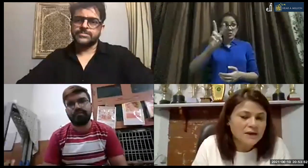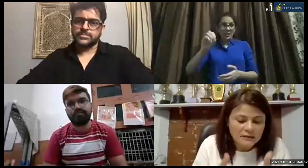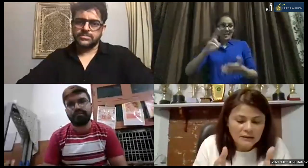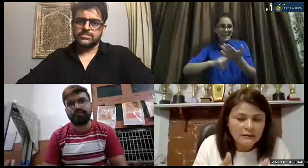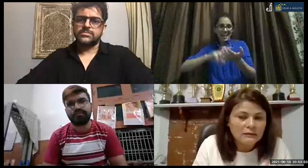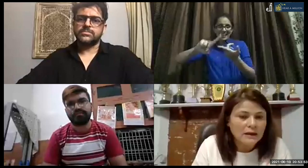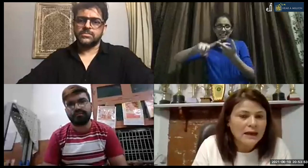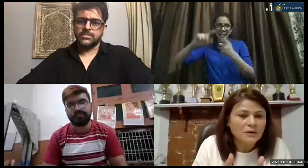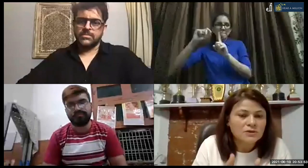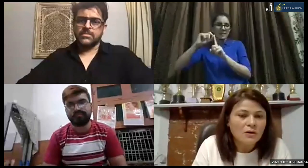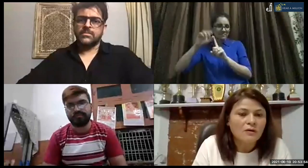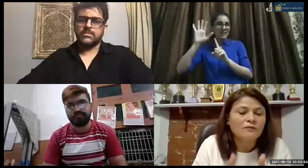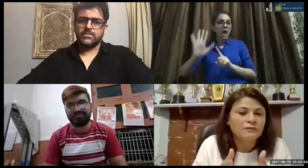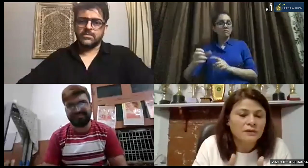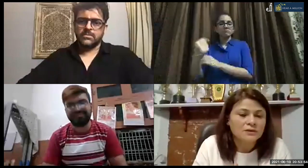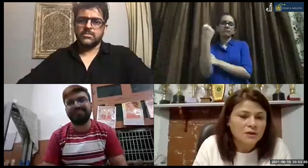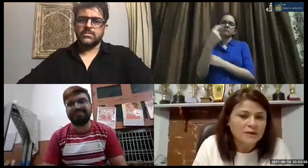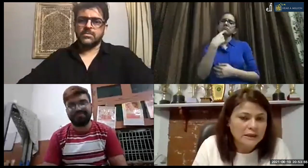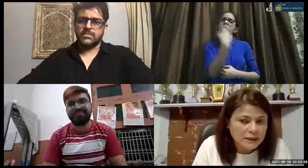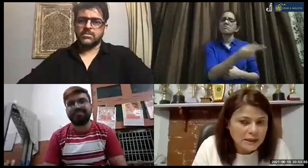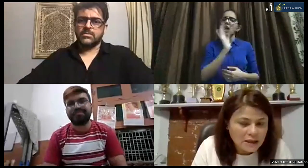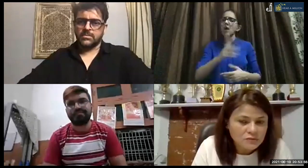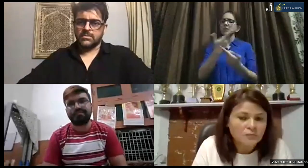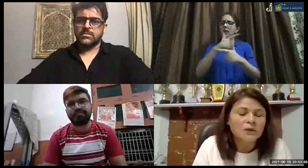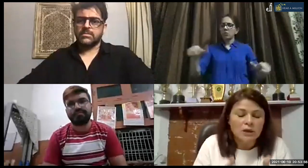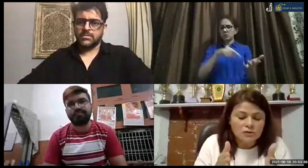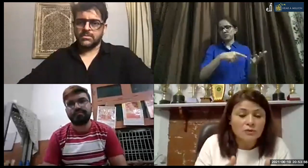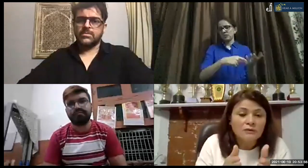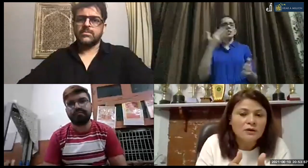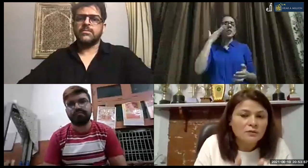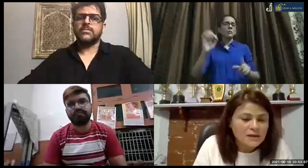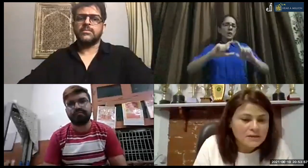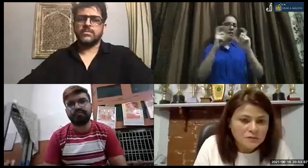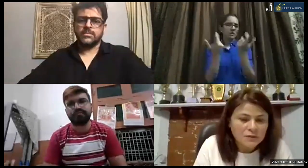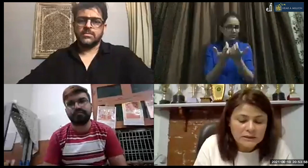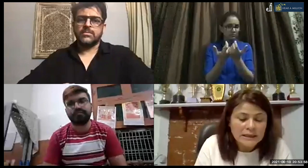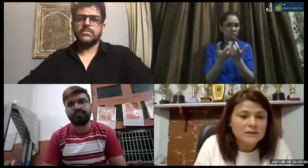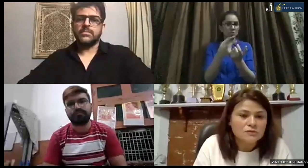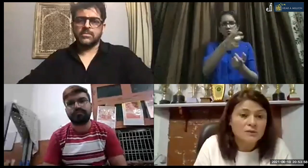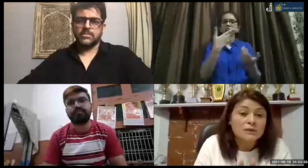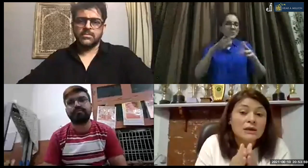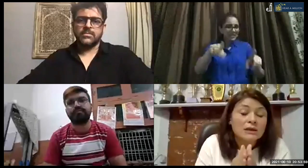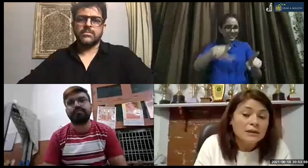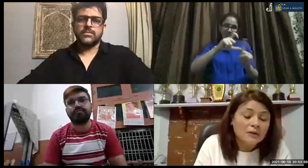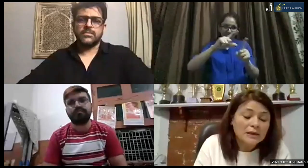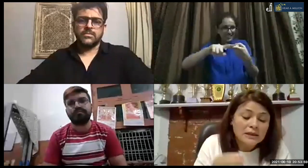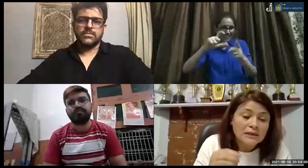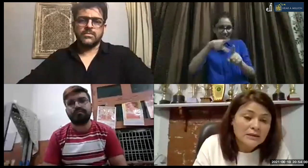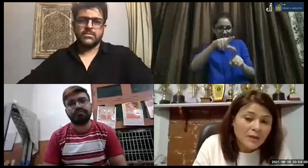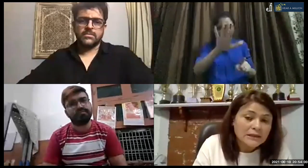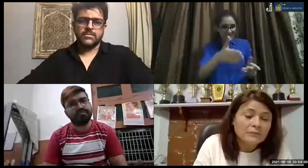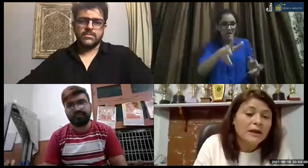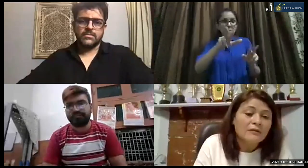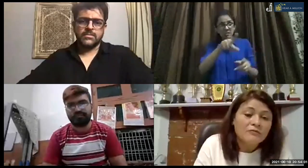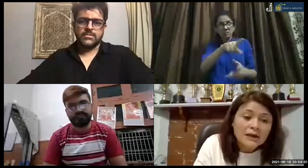about strengthening the language of the children in the classroom. So even you are student, DEd students, that means it